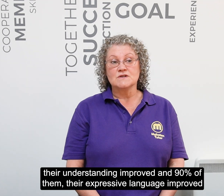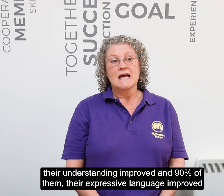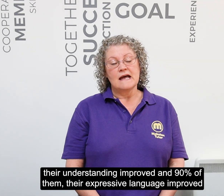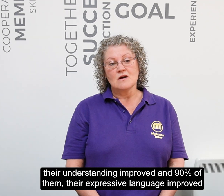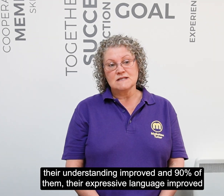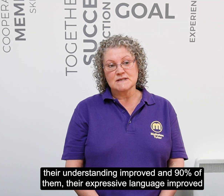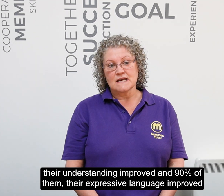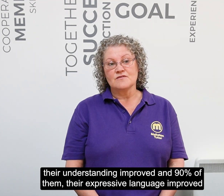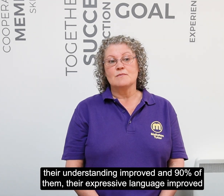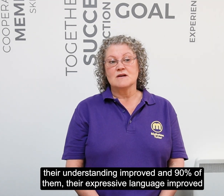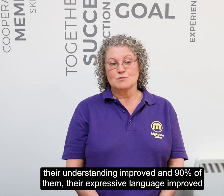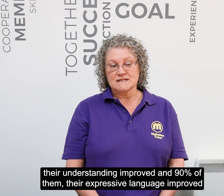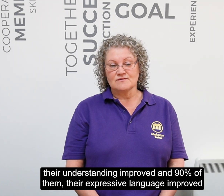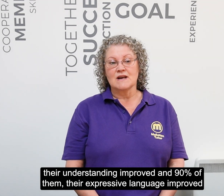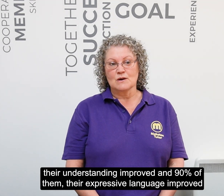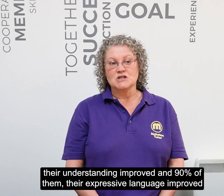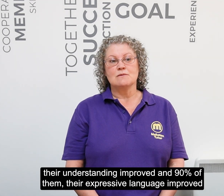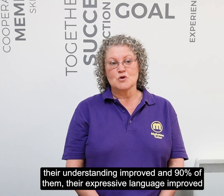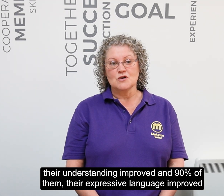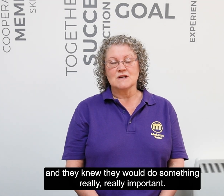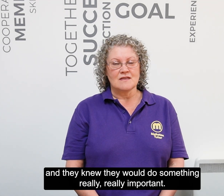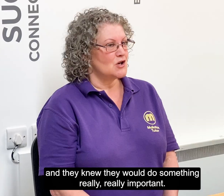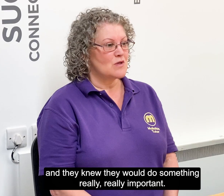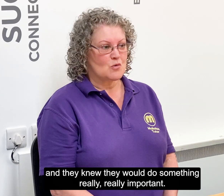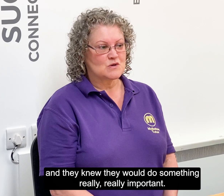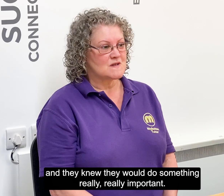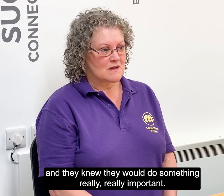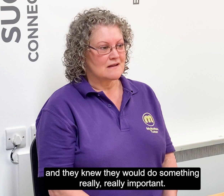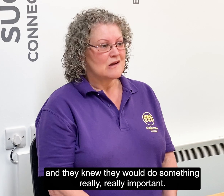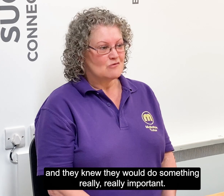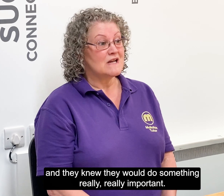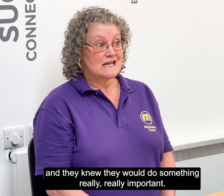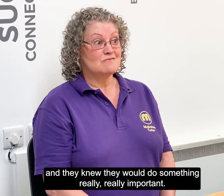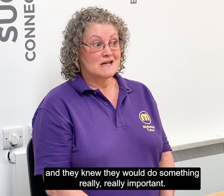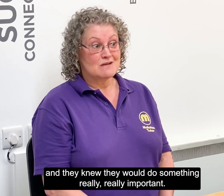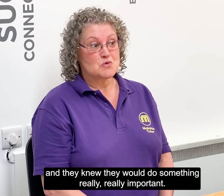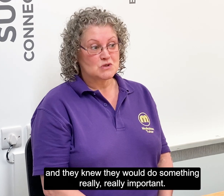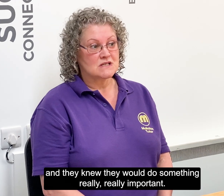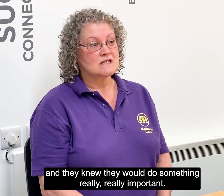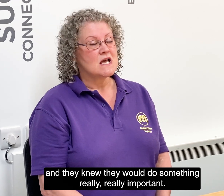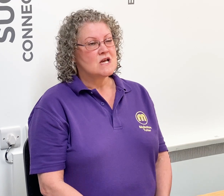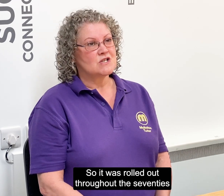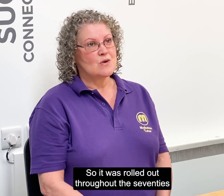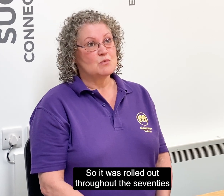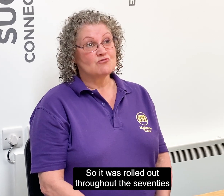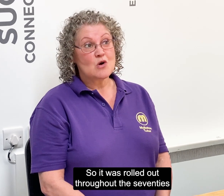and 90% of them, their expressive language improved, and they knew they were onto something really, really important. So it was rolled